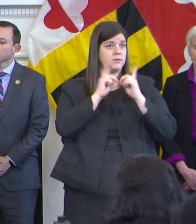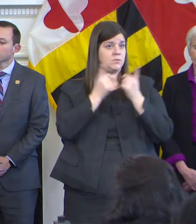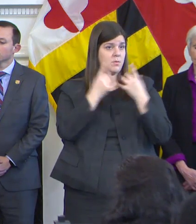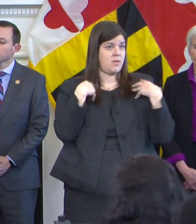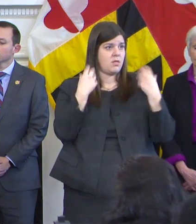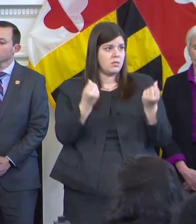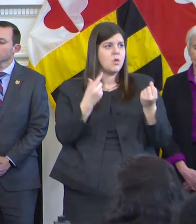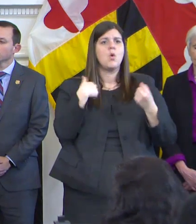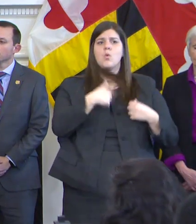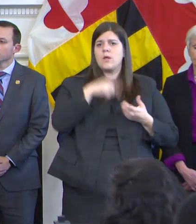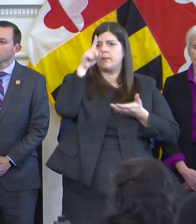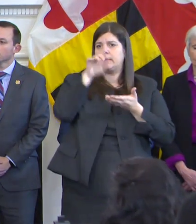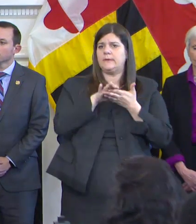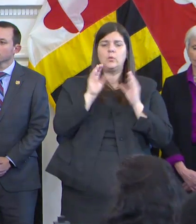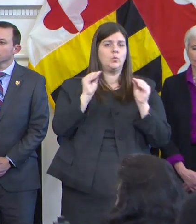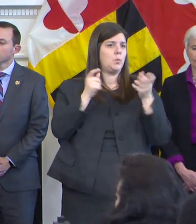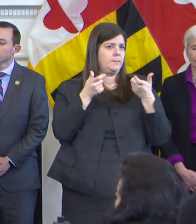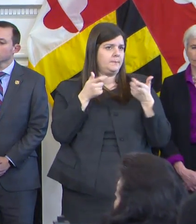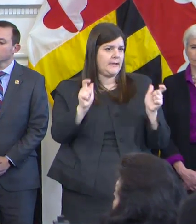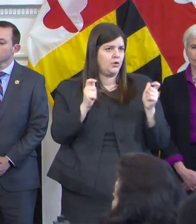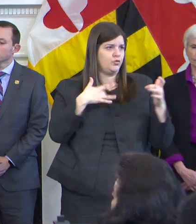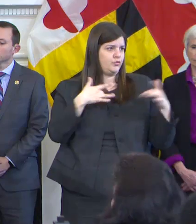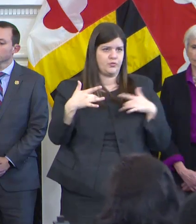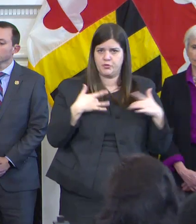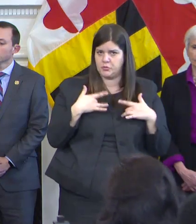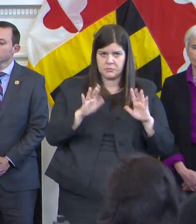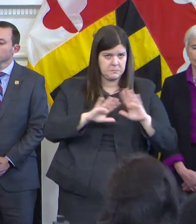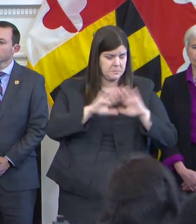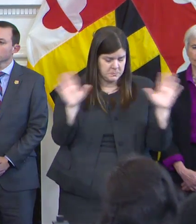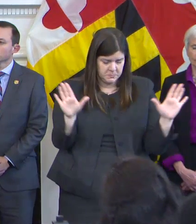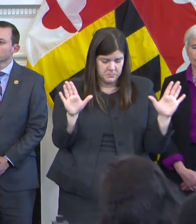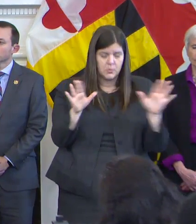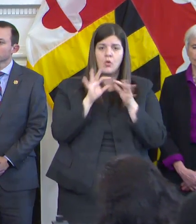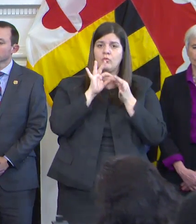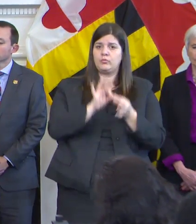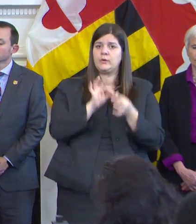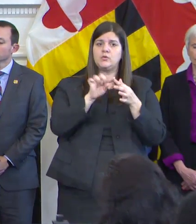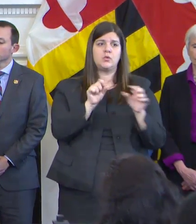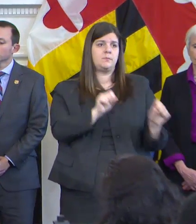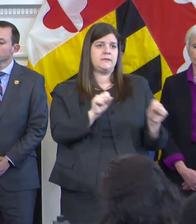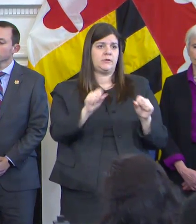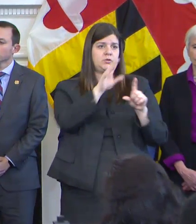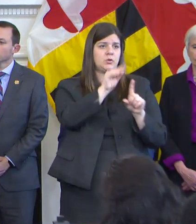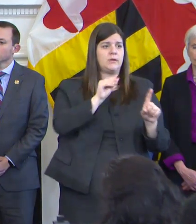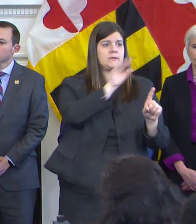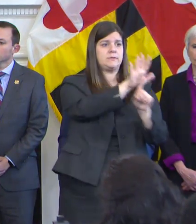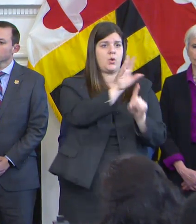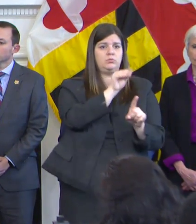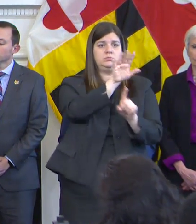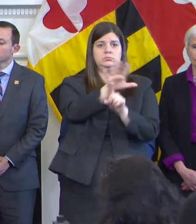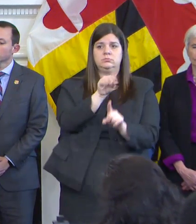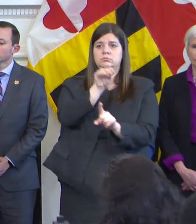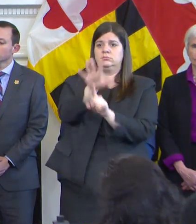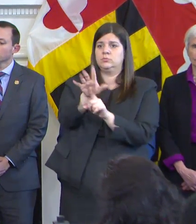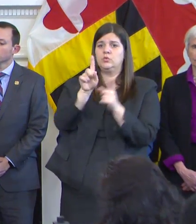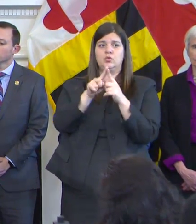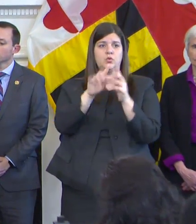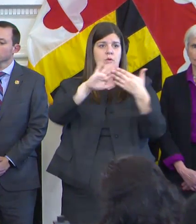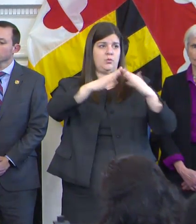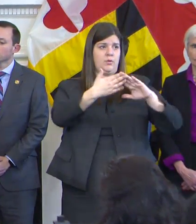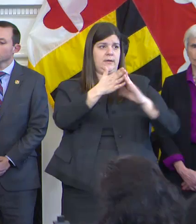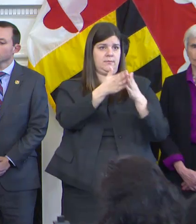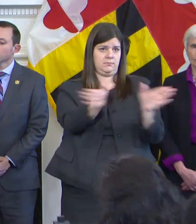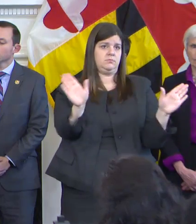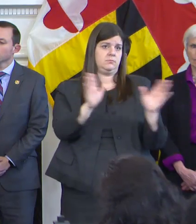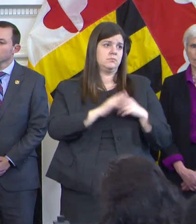concerns regarding potential exposure risk to the community. Neither of these